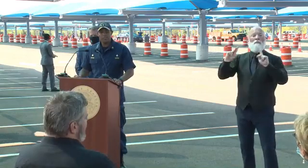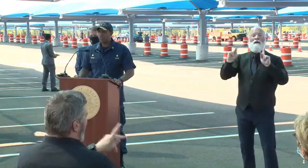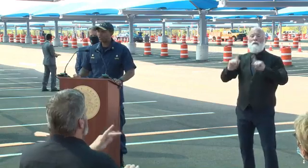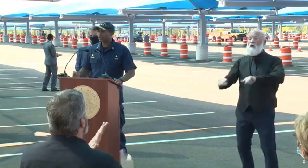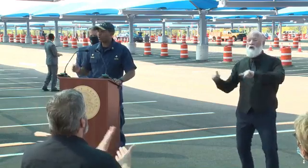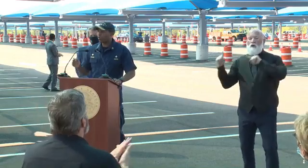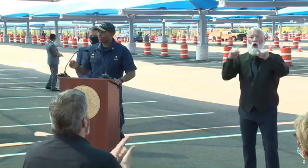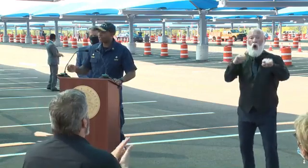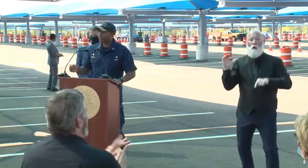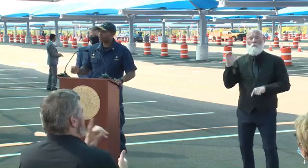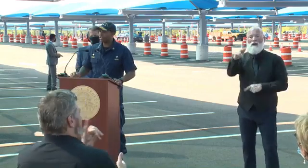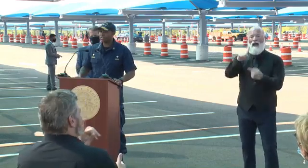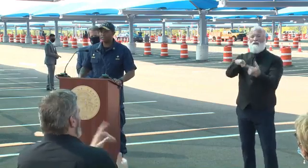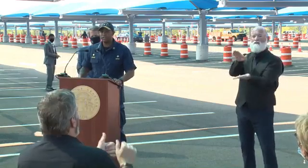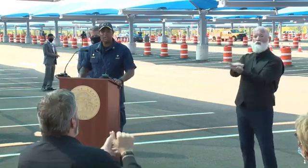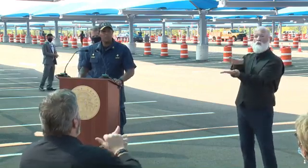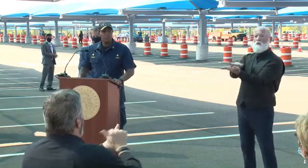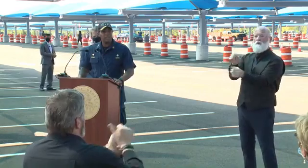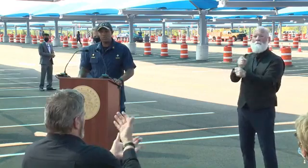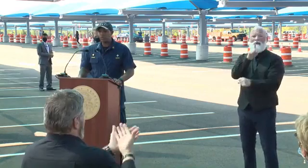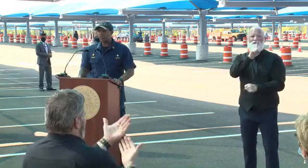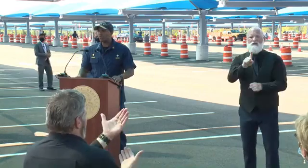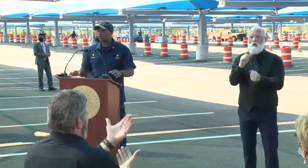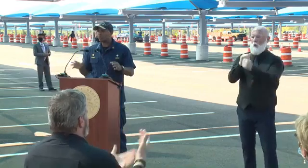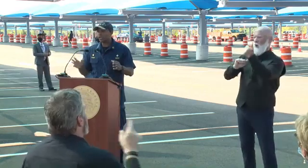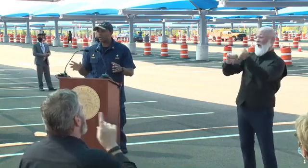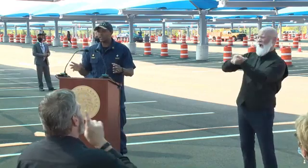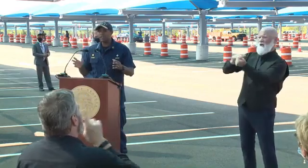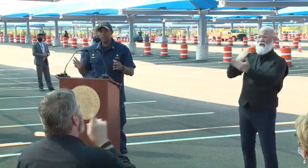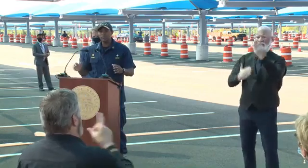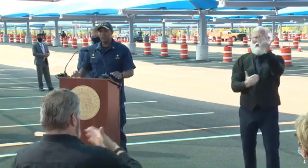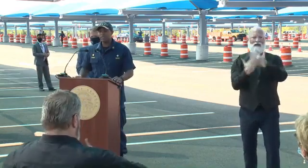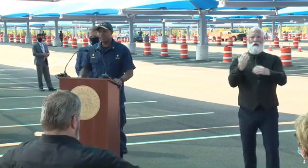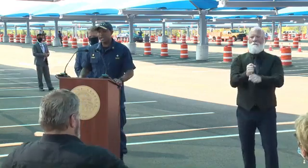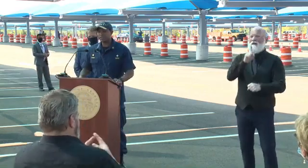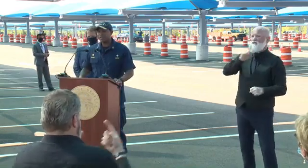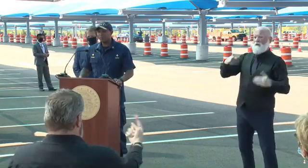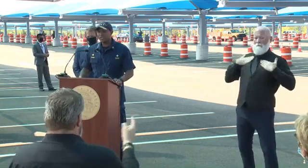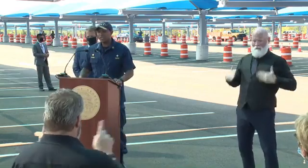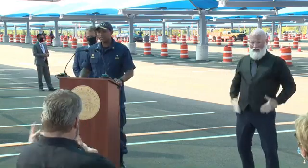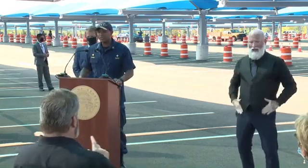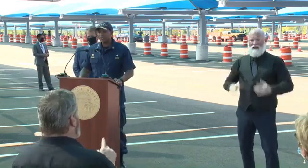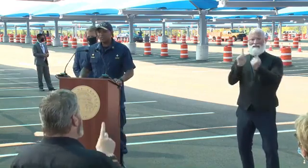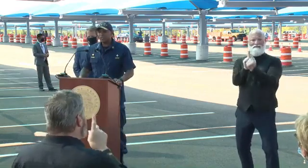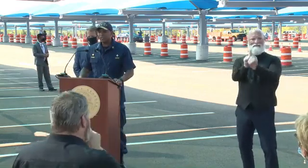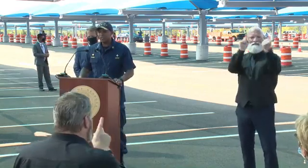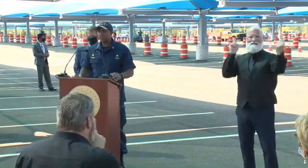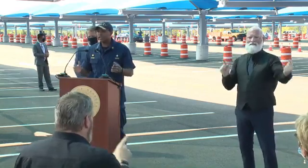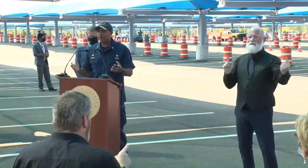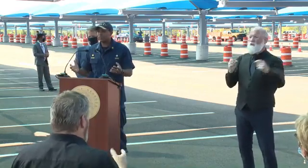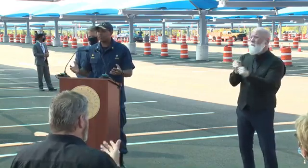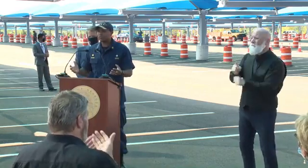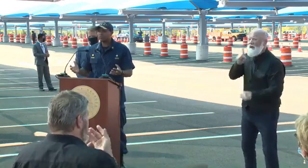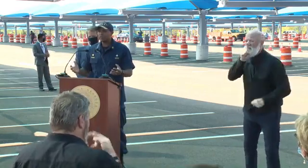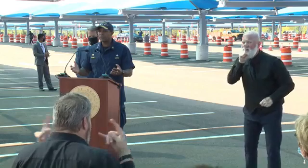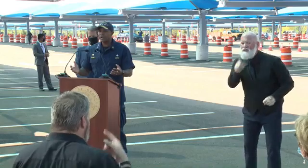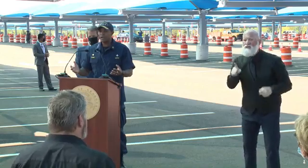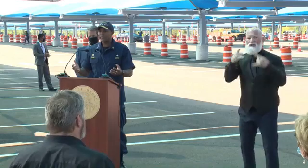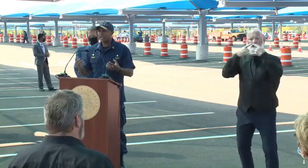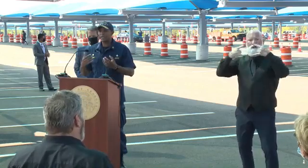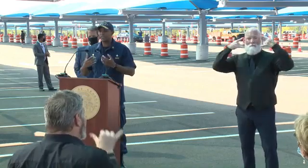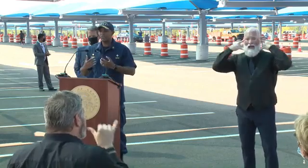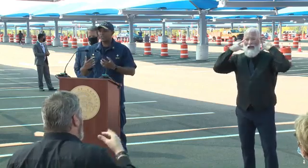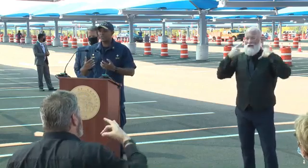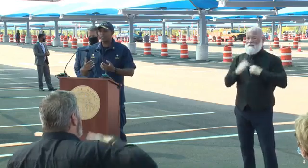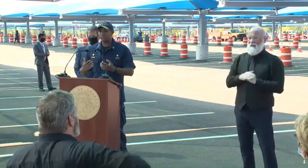hands, make sure you're watching your distance, make sure you are wearing your face mask, because it's going to help you.